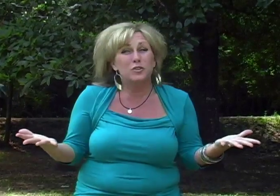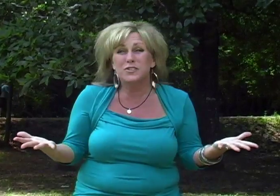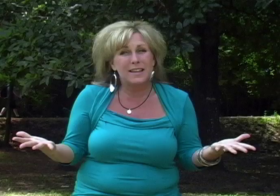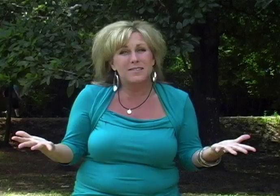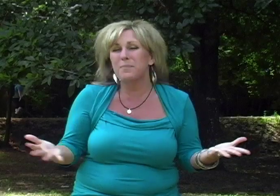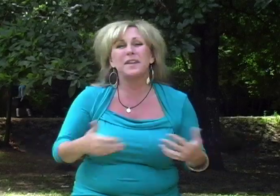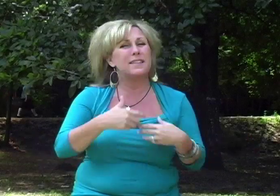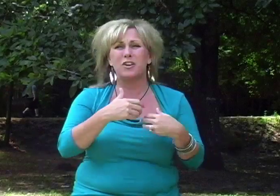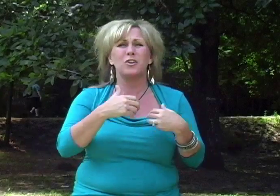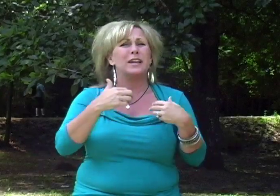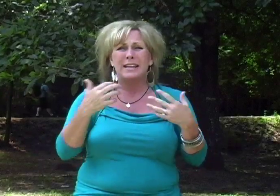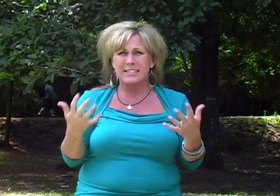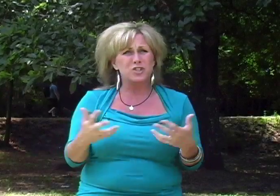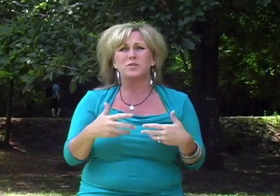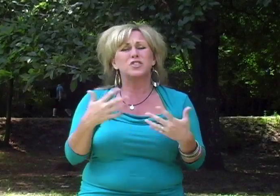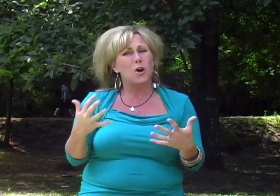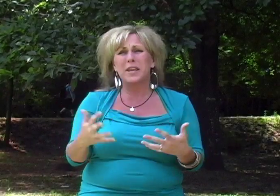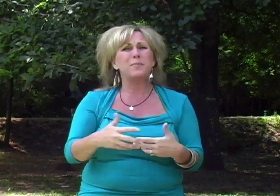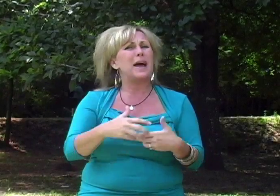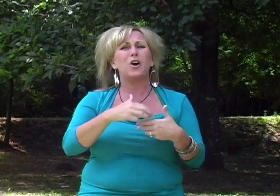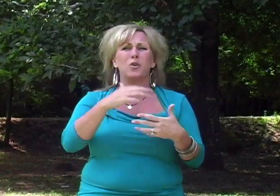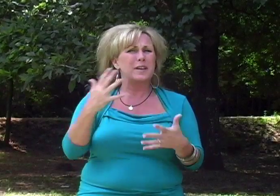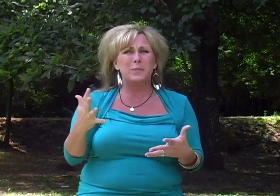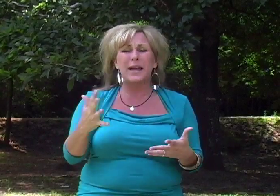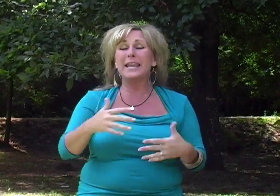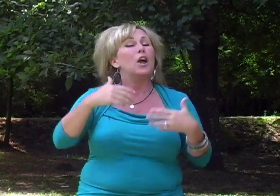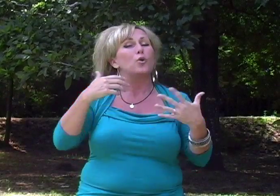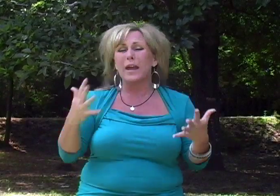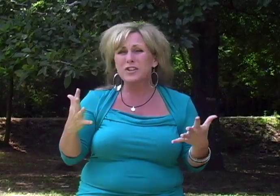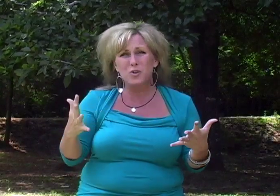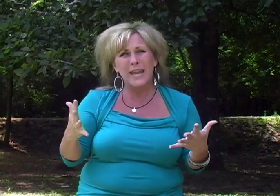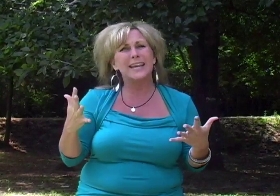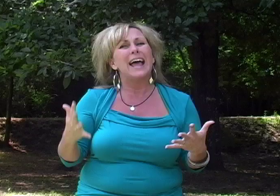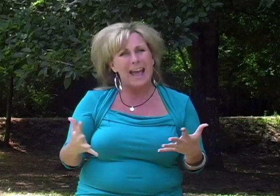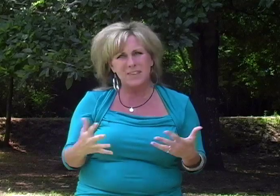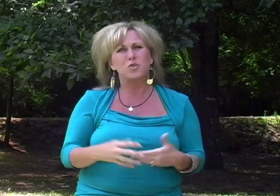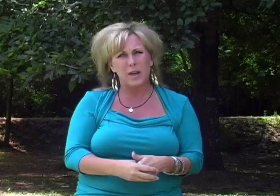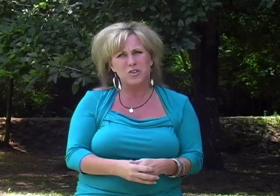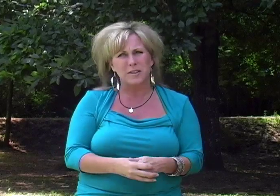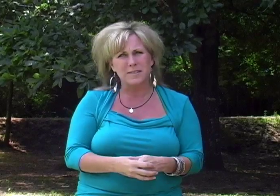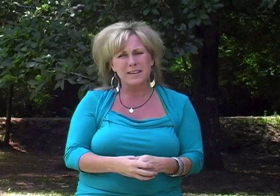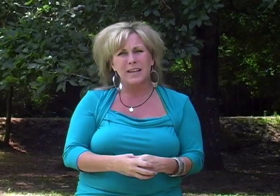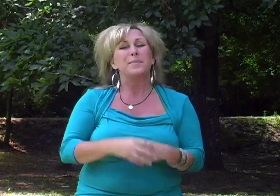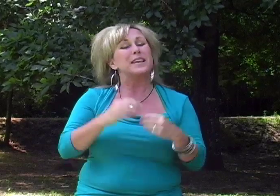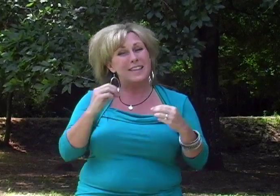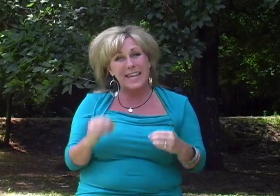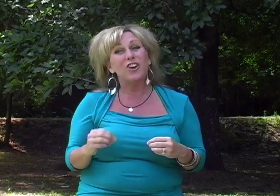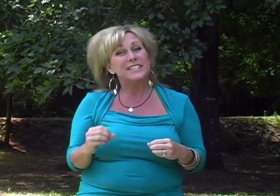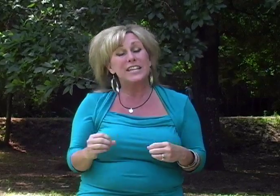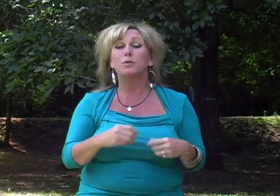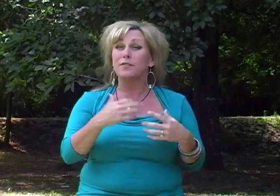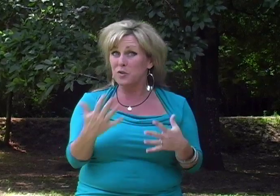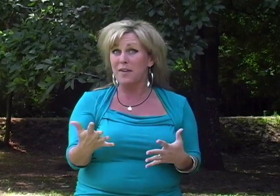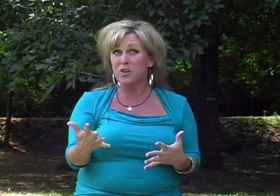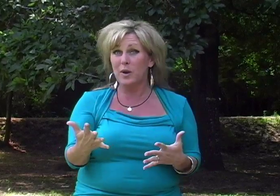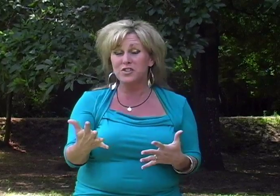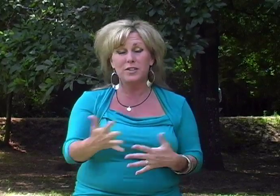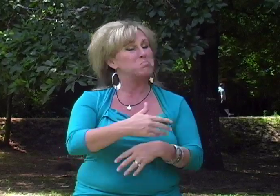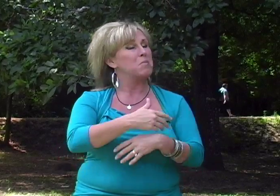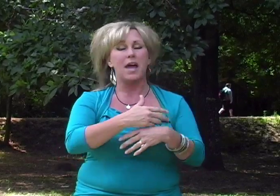understand something that your teacher is talking about or explaining, raise your hand, ask questions. Because I guarantee you, if you have a question, half